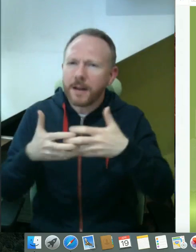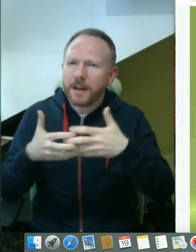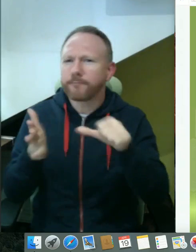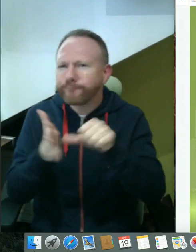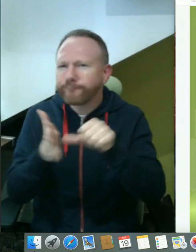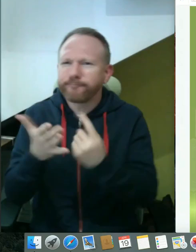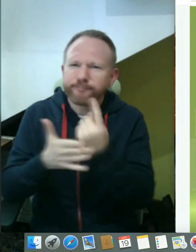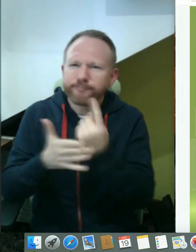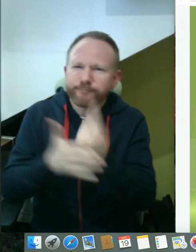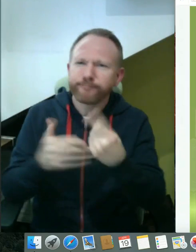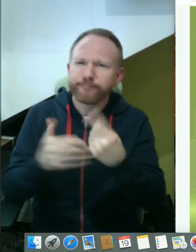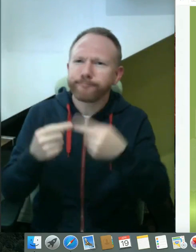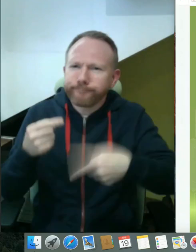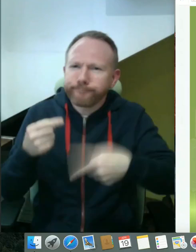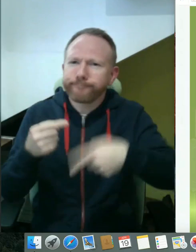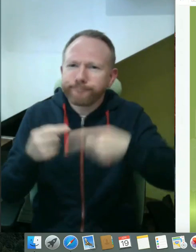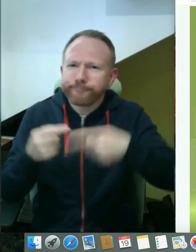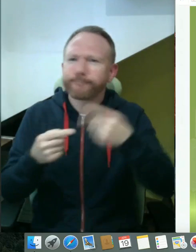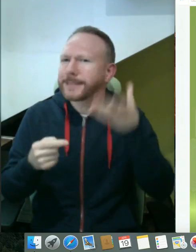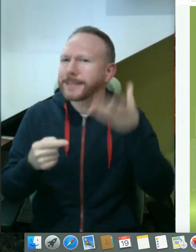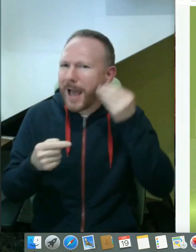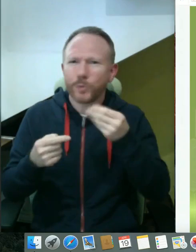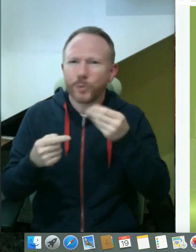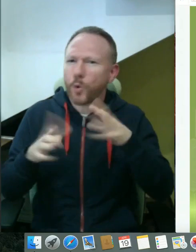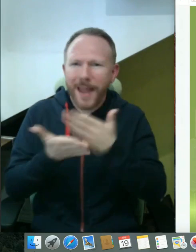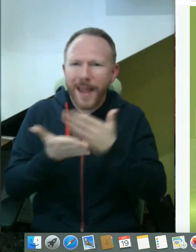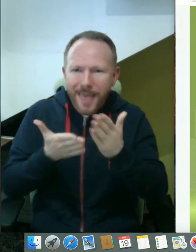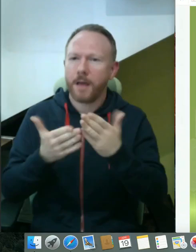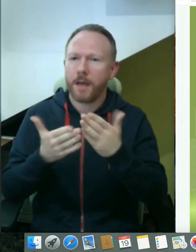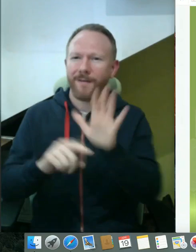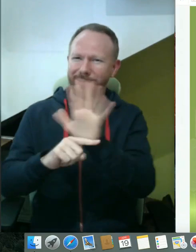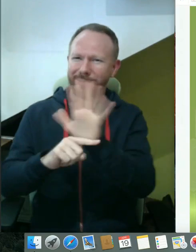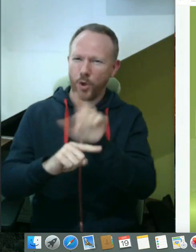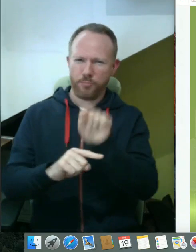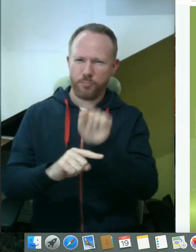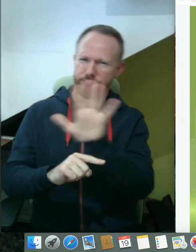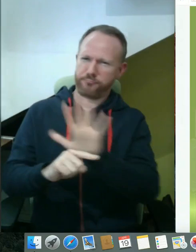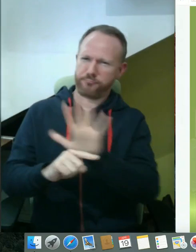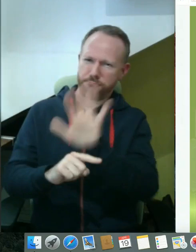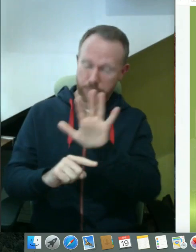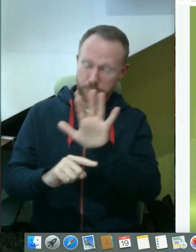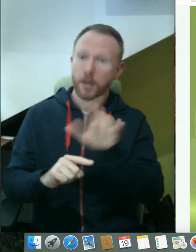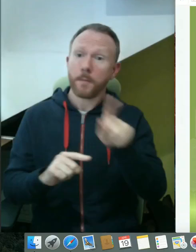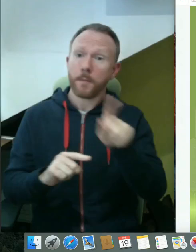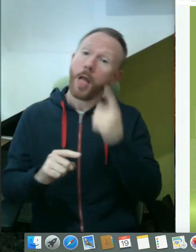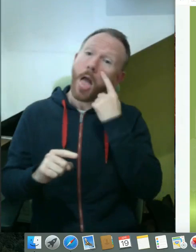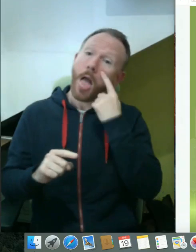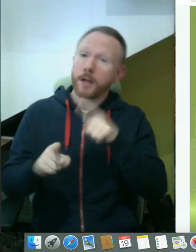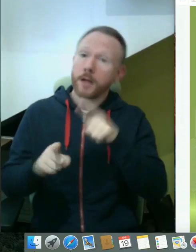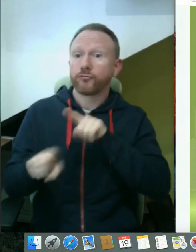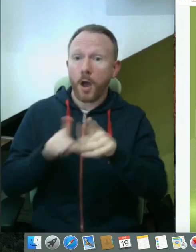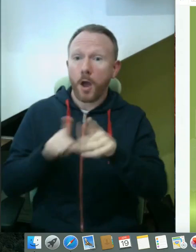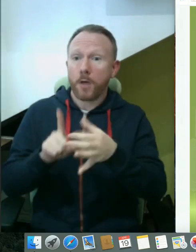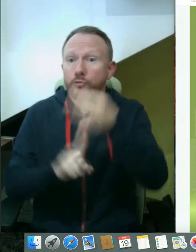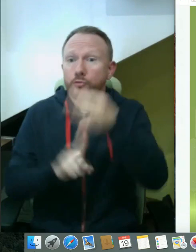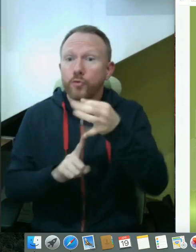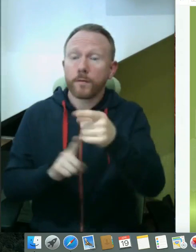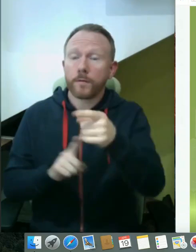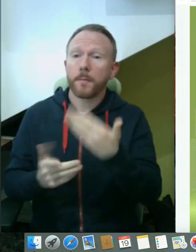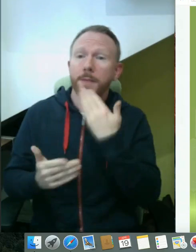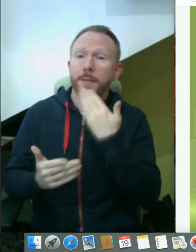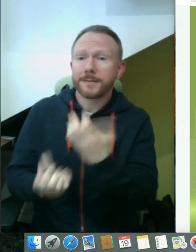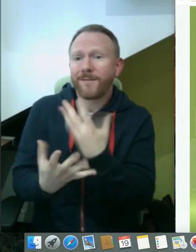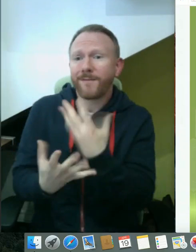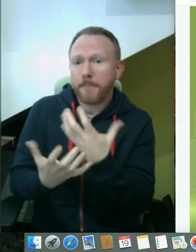progress. So please do send us your feedback of your experience tonight. We are looking at